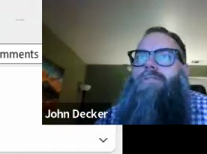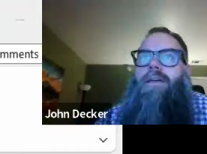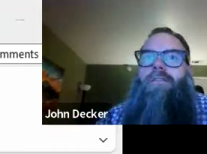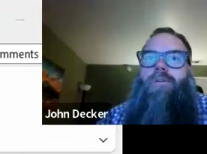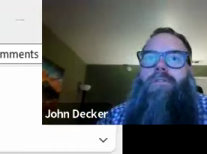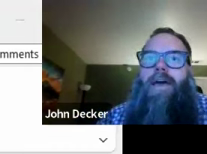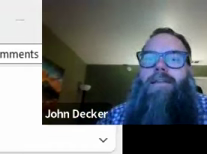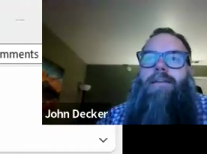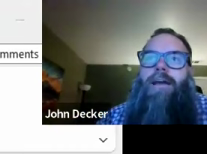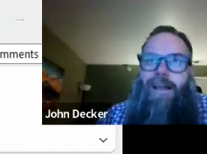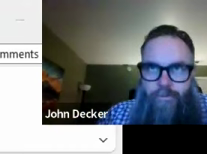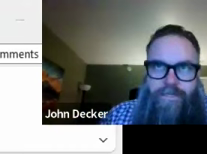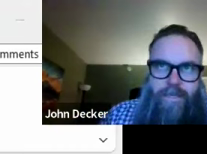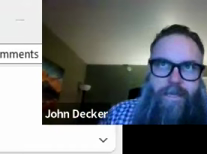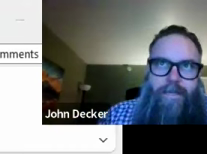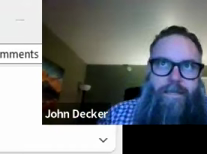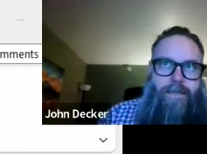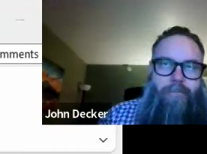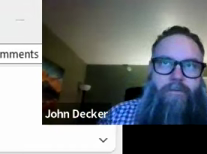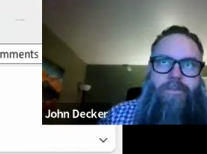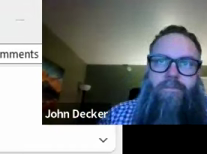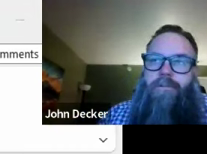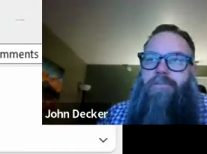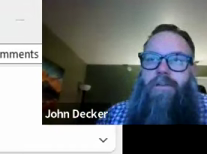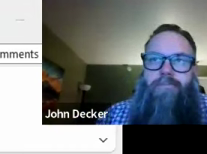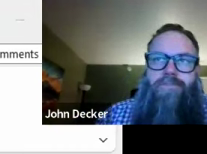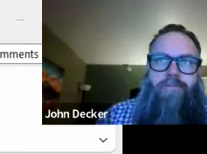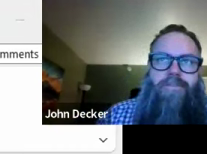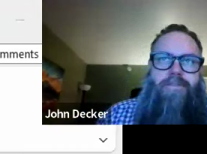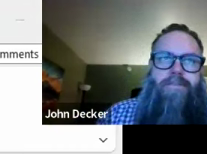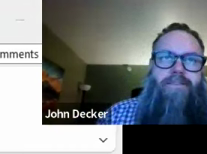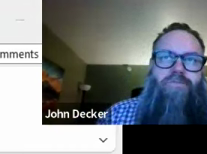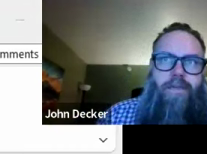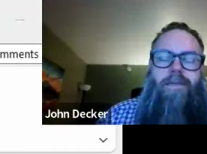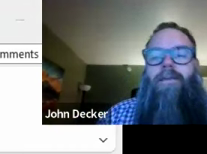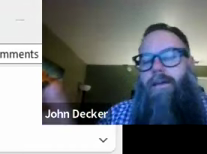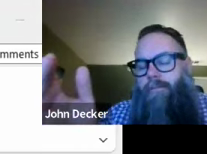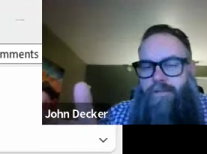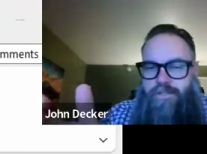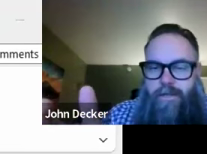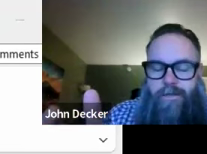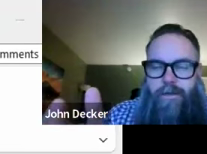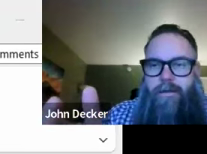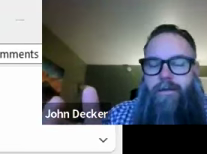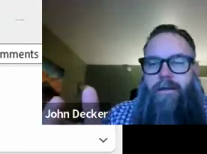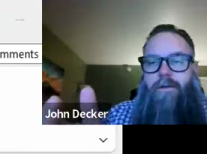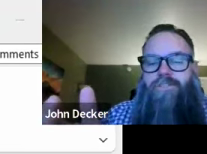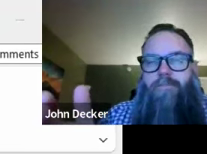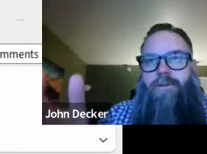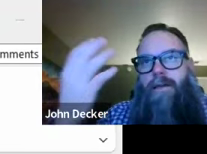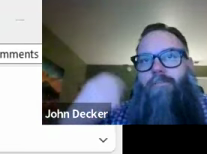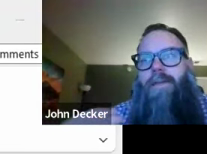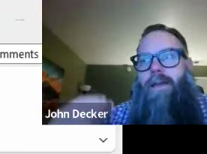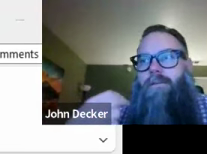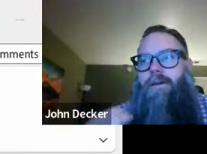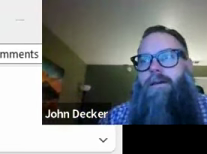of the calculator that we've had. I will say that I met with the Department of Developmental Services last week, and I appreciate